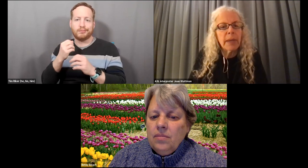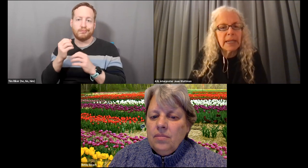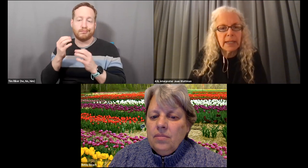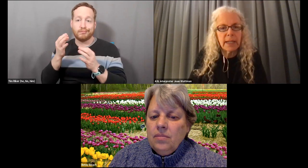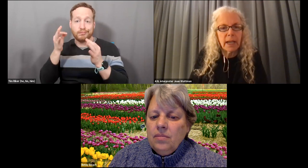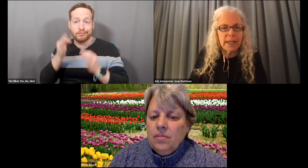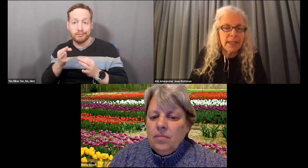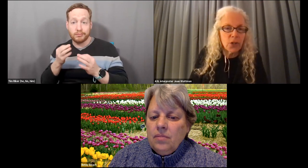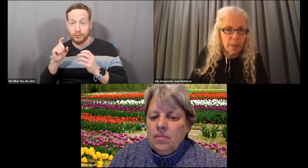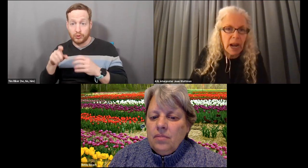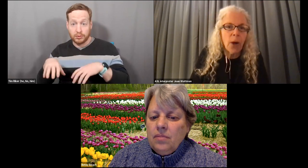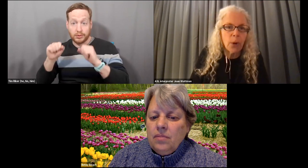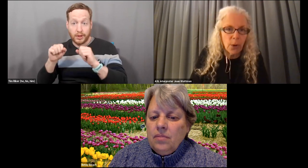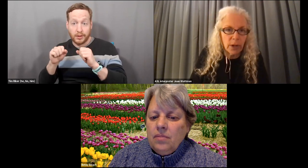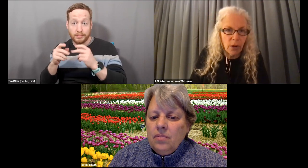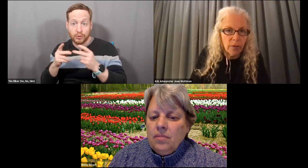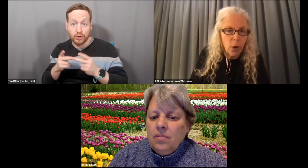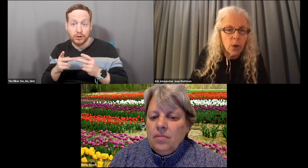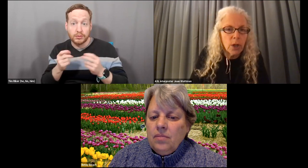make a decision about how we're going to go forward